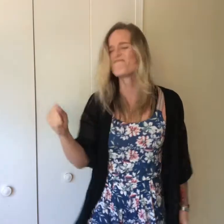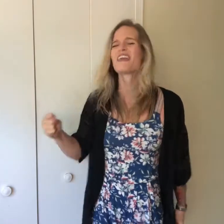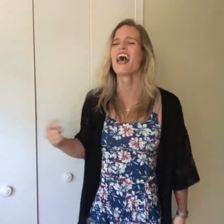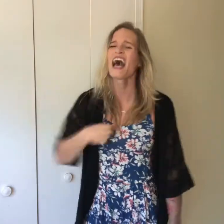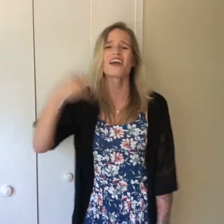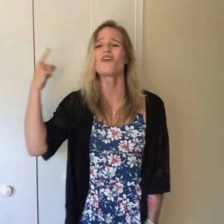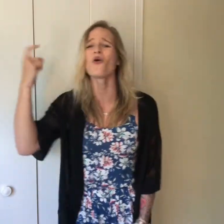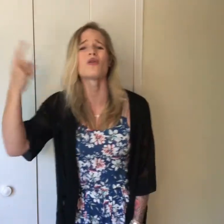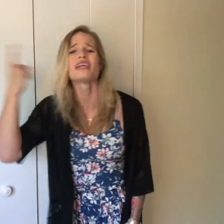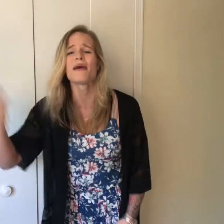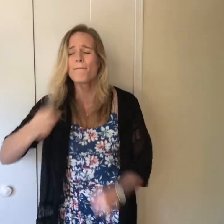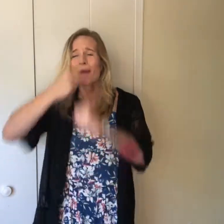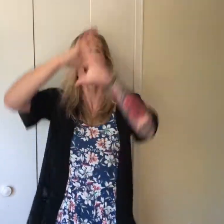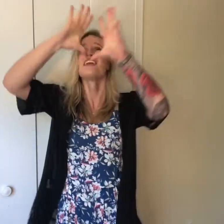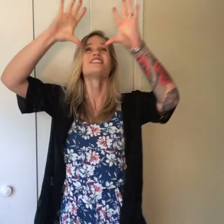Yeah, I can only